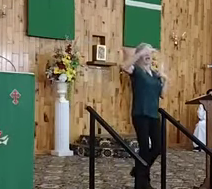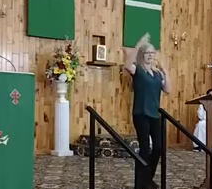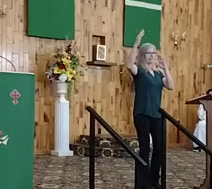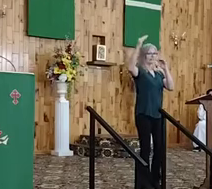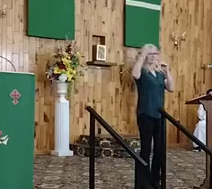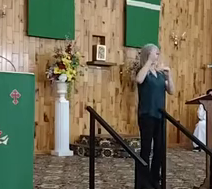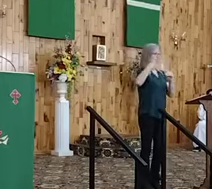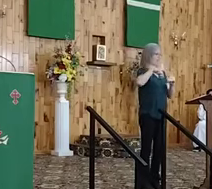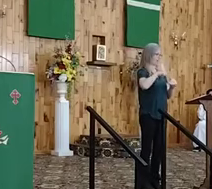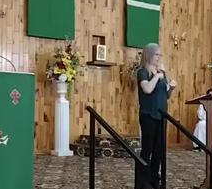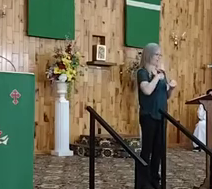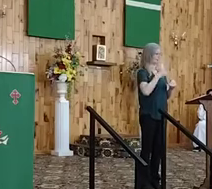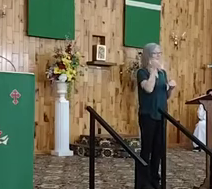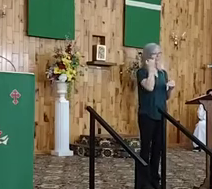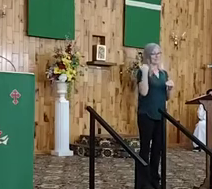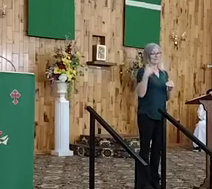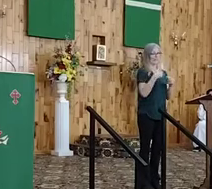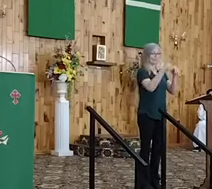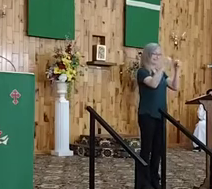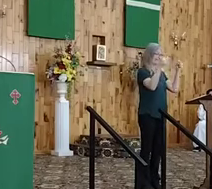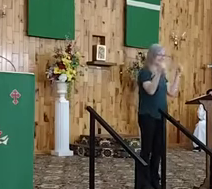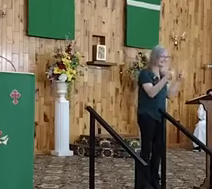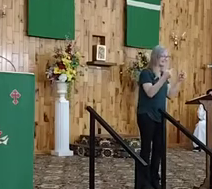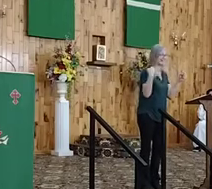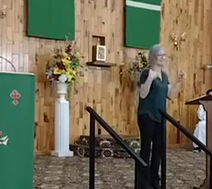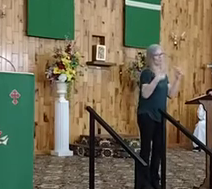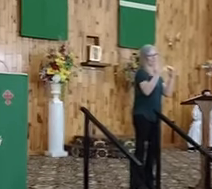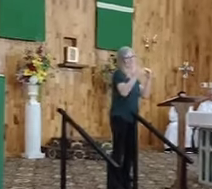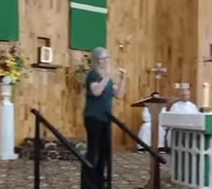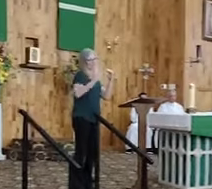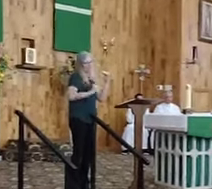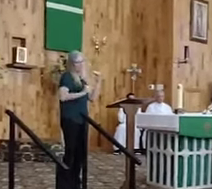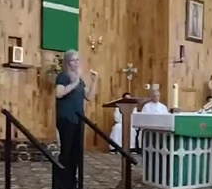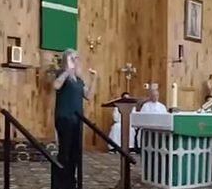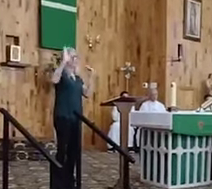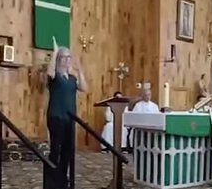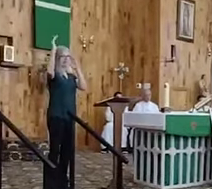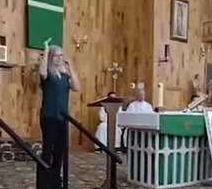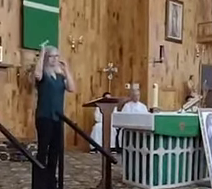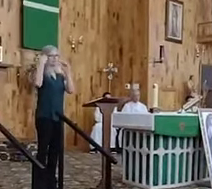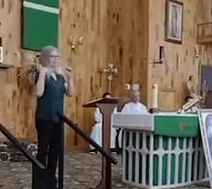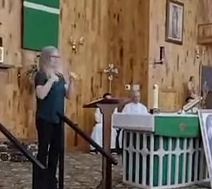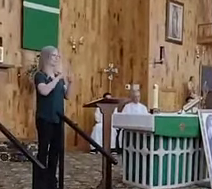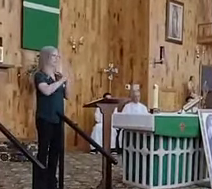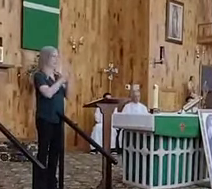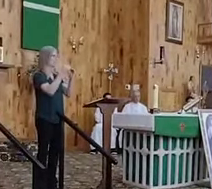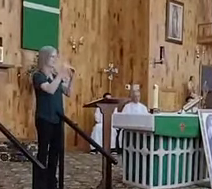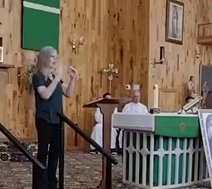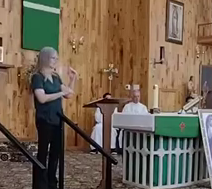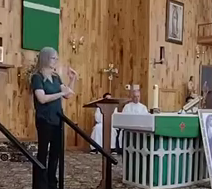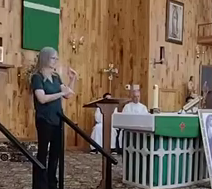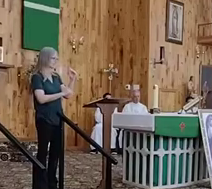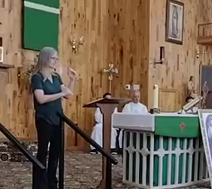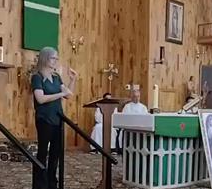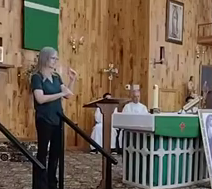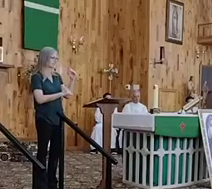we fall short of the expectations of God, and so we become less. But that's not what the world tells us.